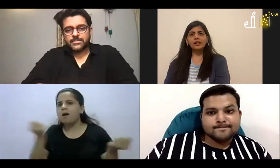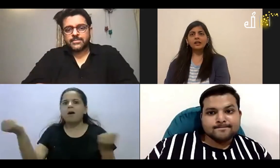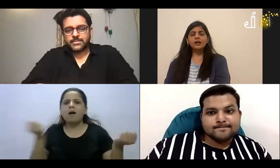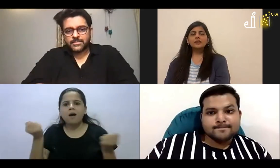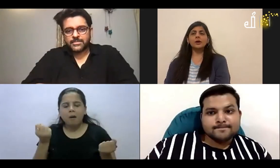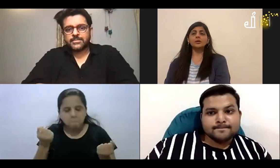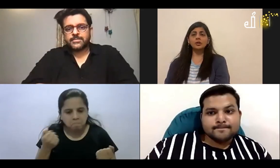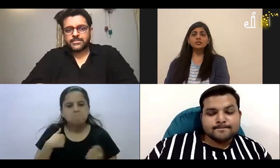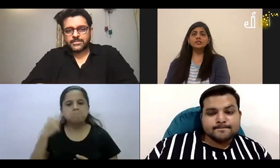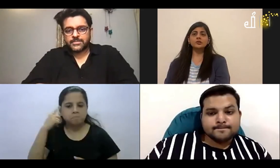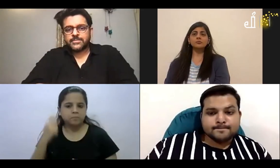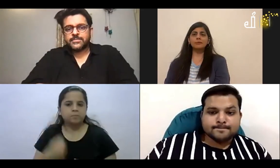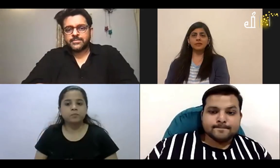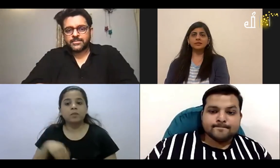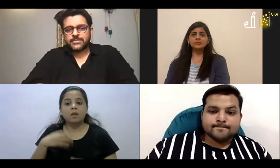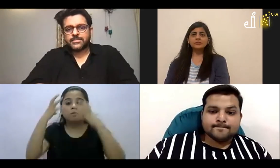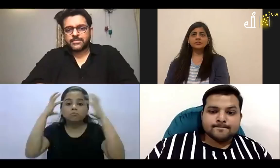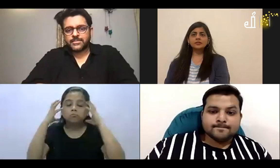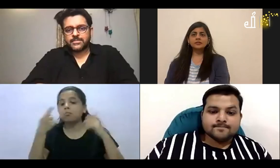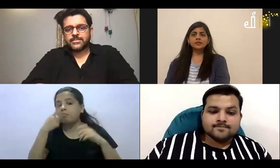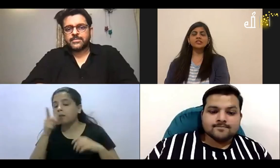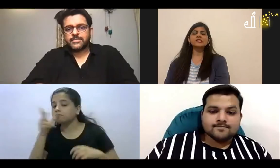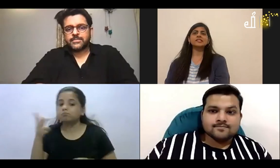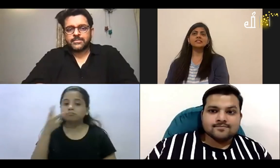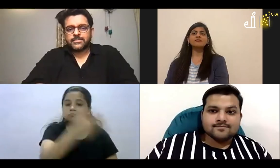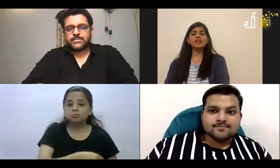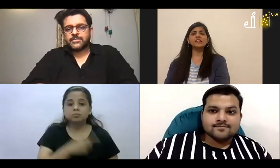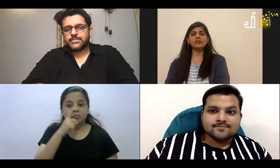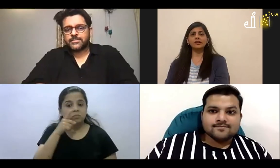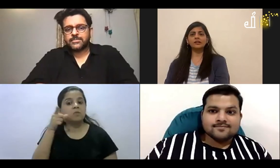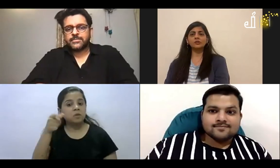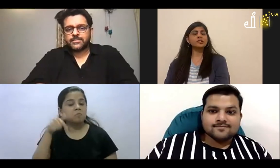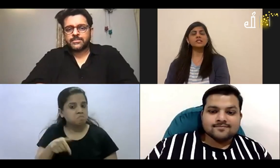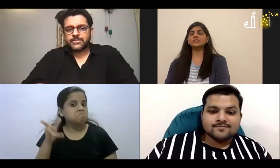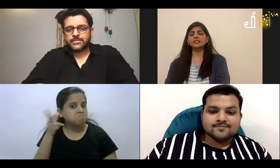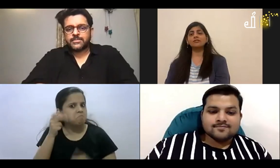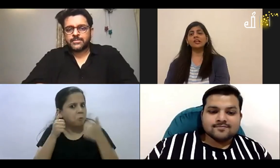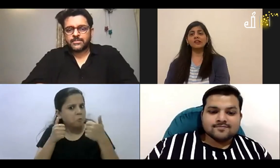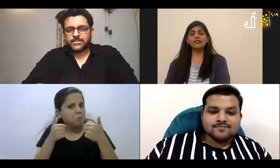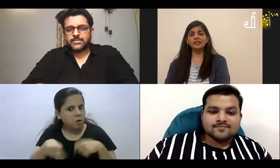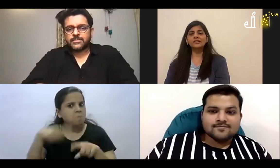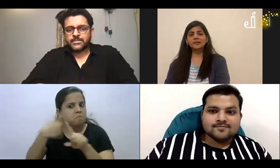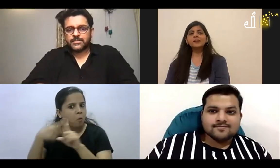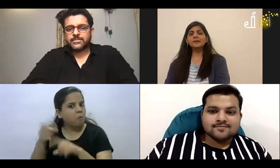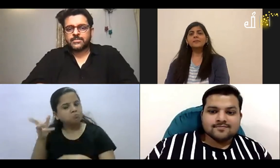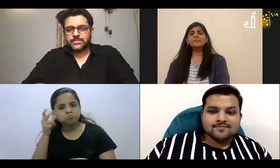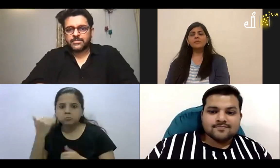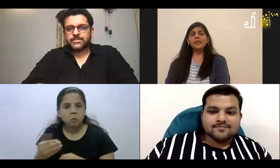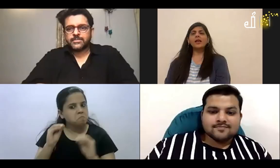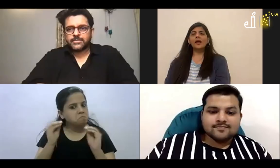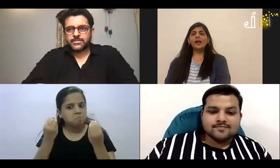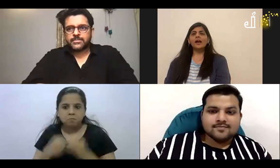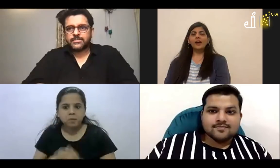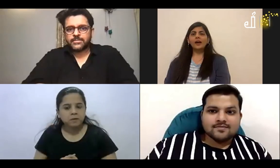then the audiologist told my mother that she's successfully hearing, or she's successfully hearing.